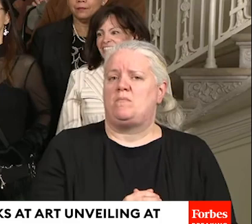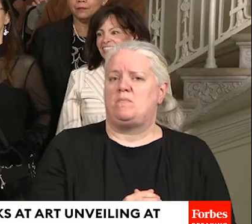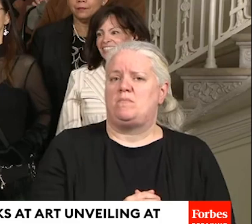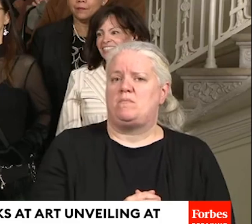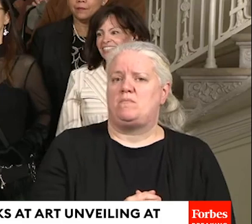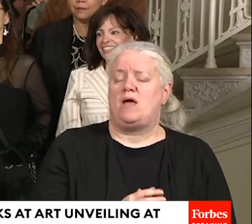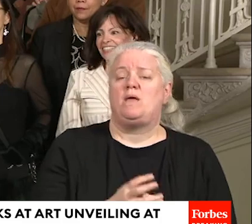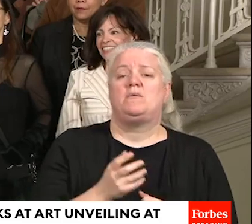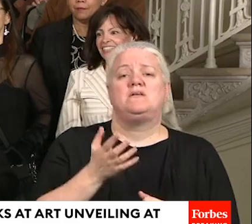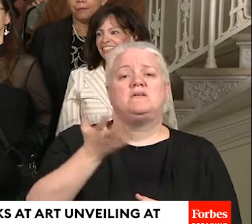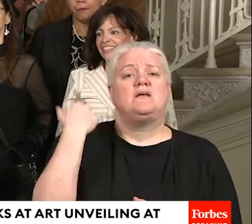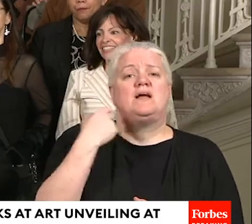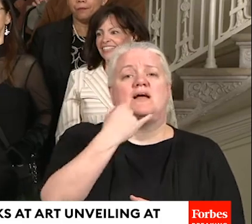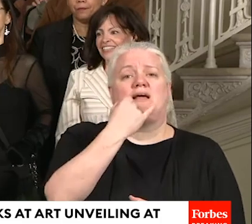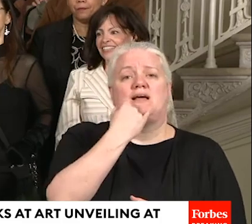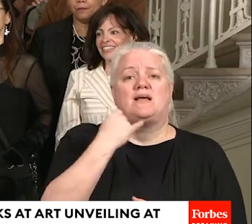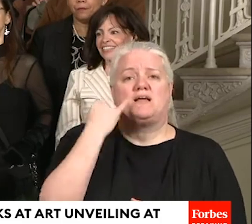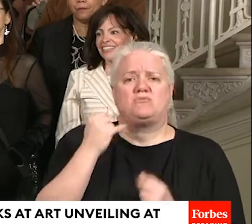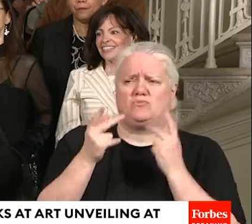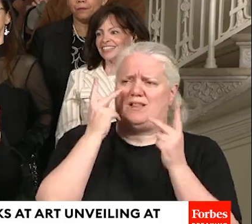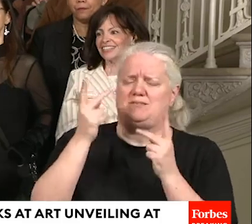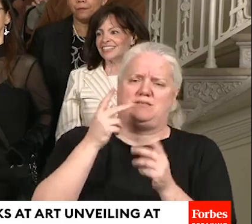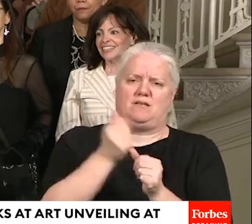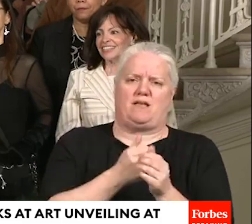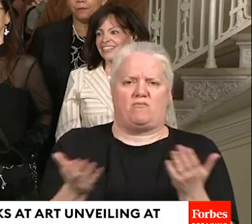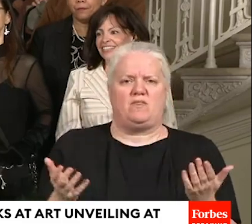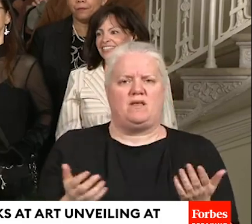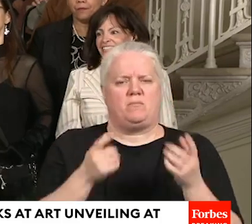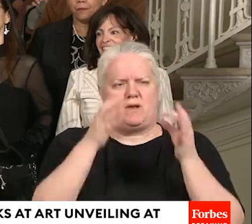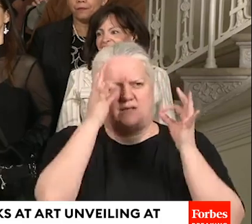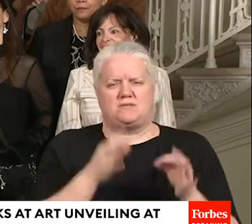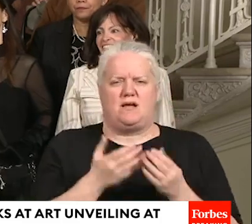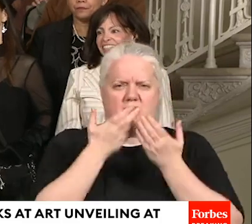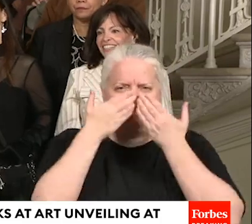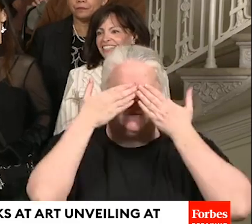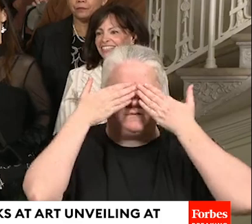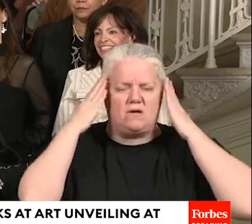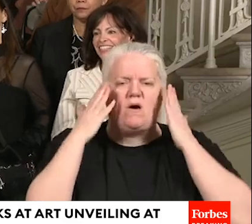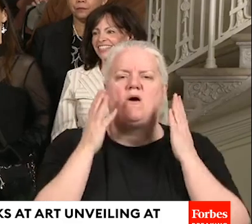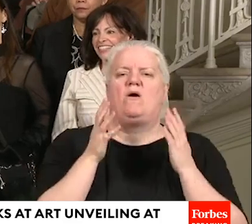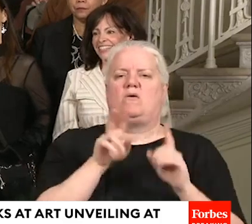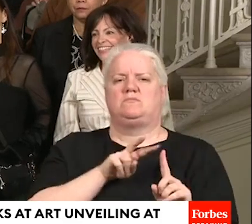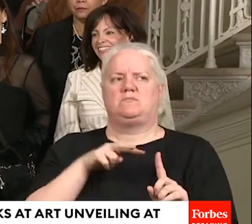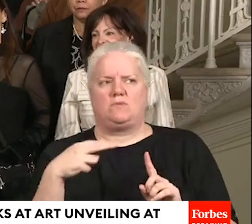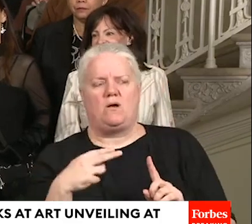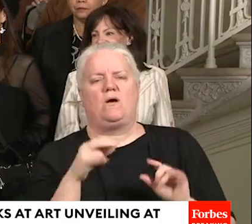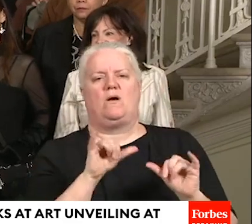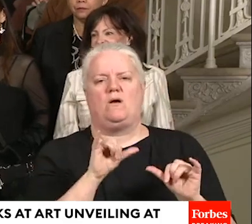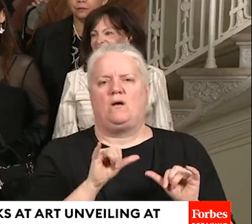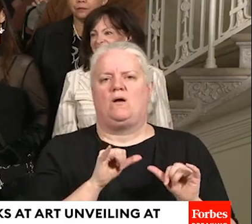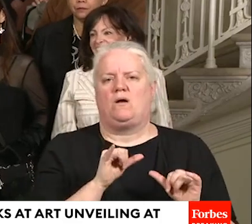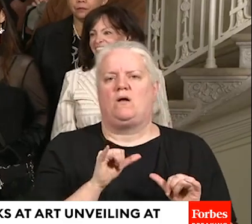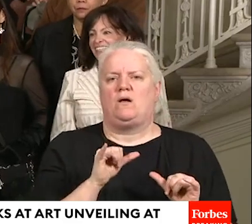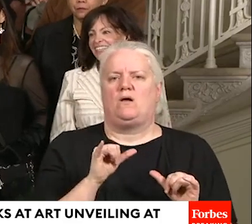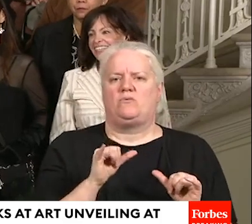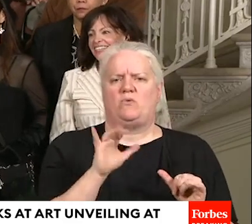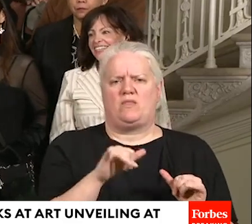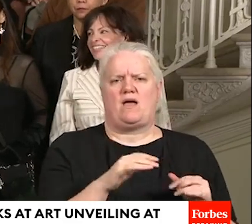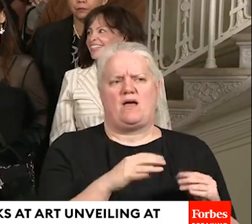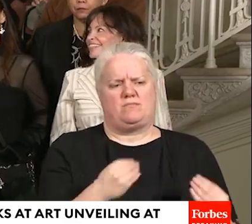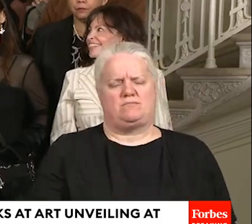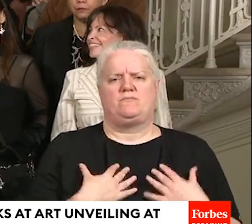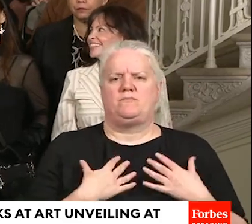in Israel, and then I want to reborn and re-see. So that moment led me to a moment of creating work